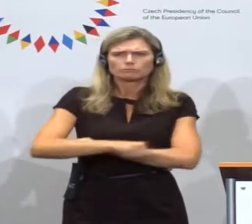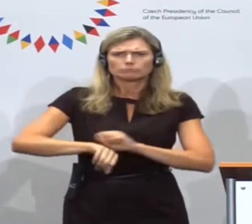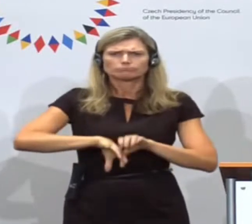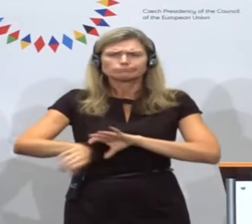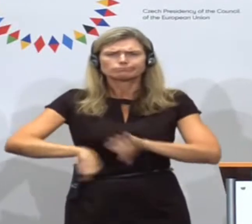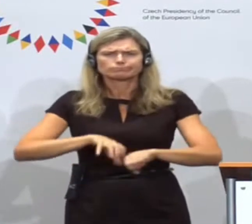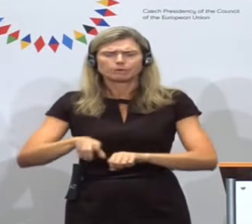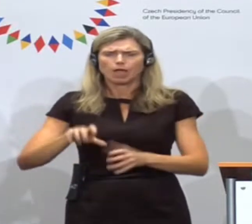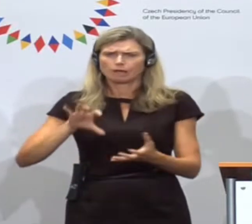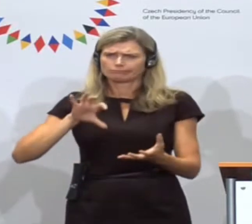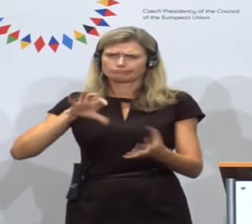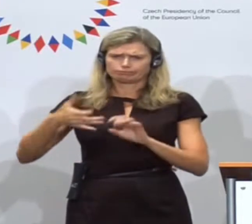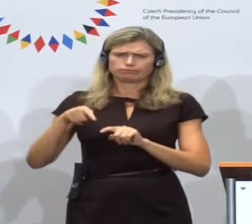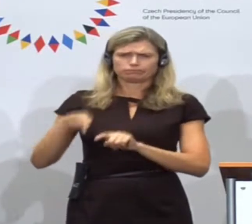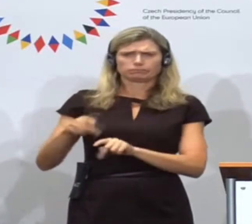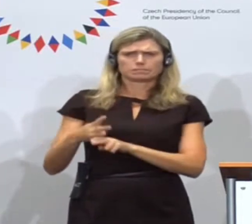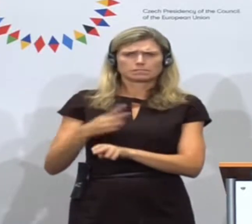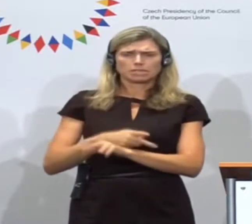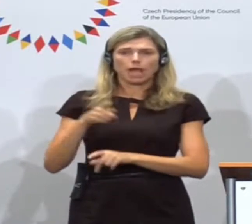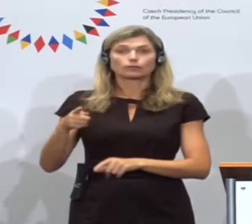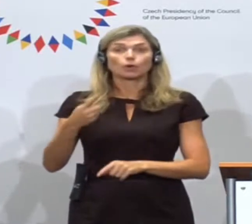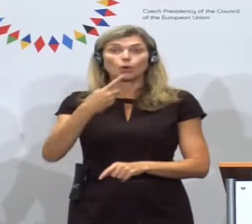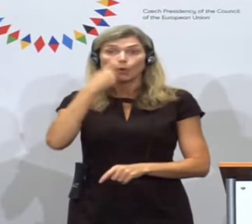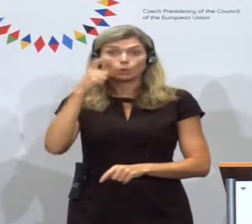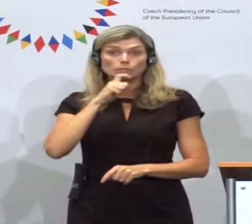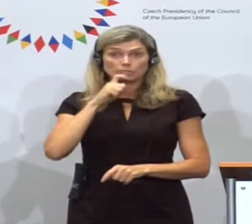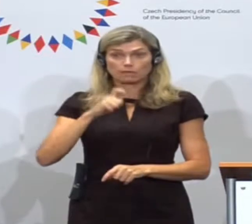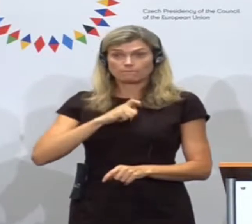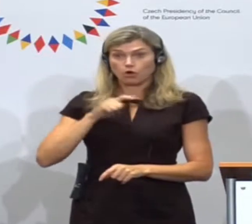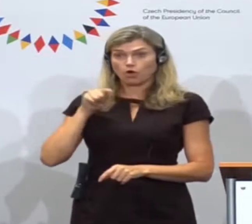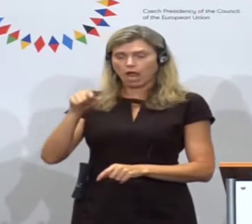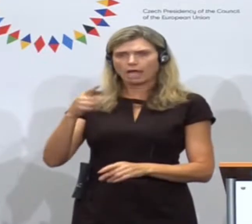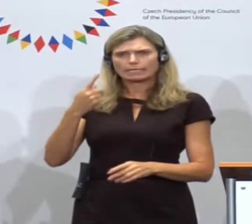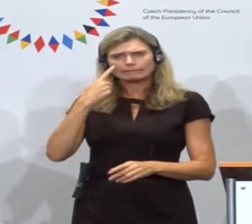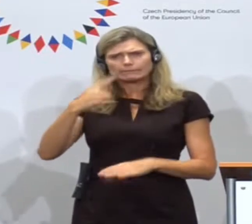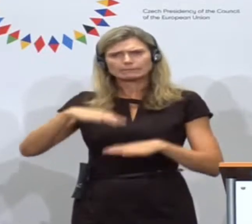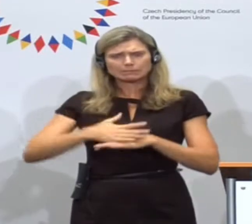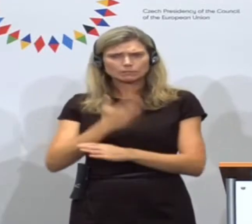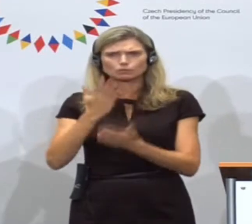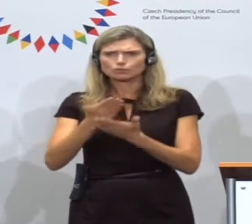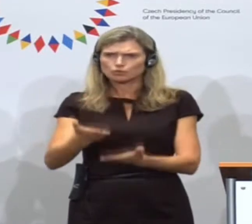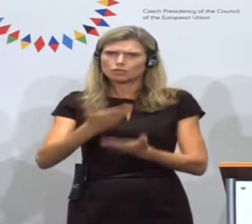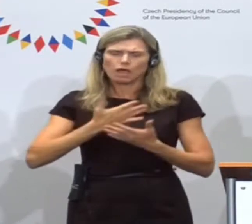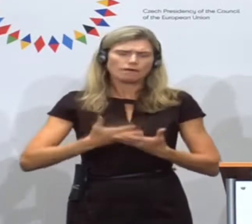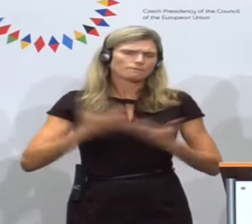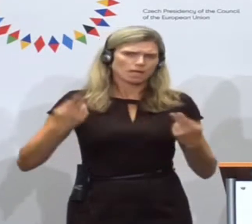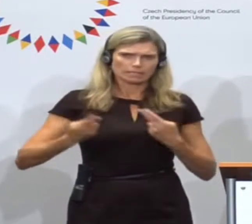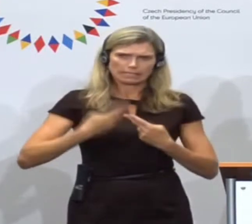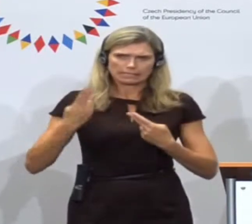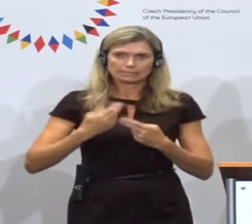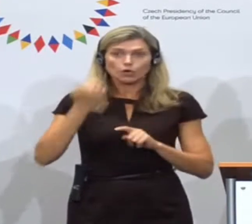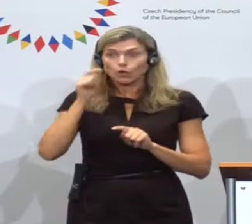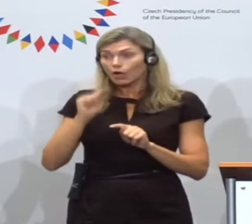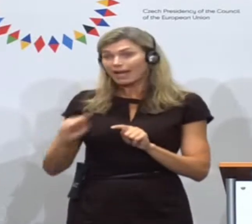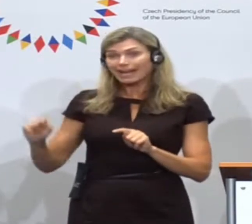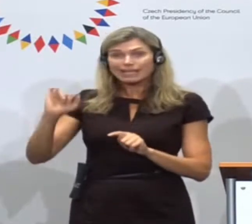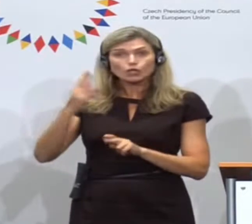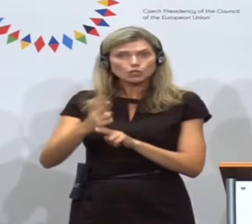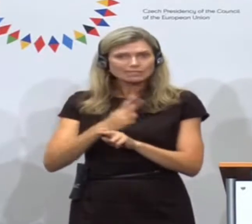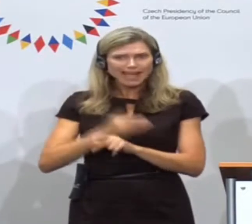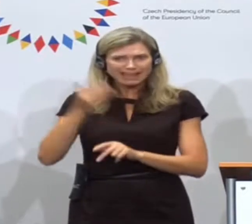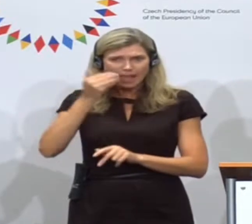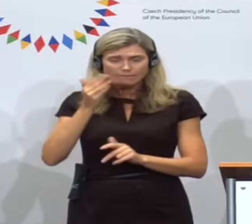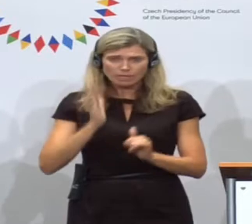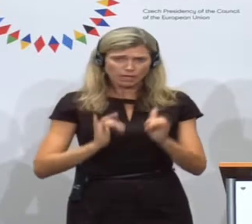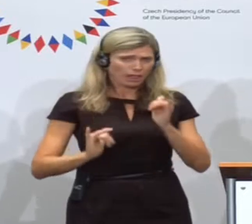Russian mercenaries are posing a direct threat to the people in these two countries. We also work